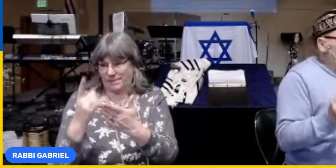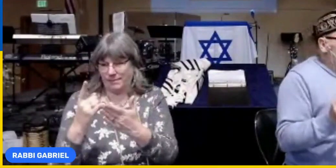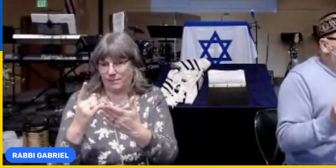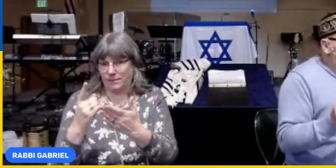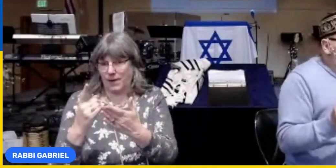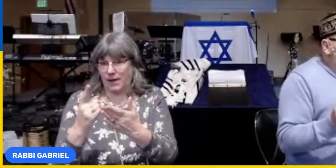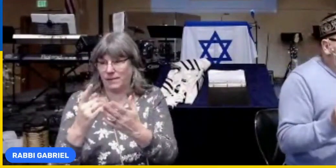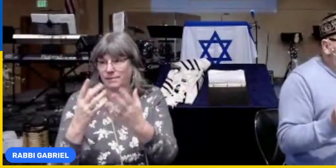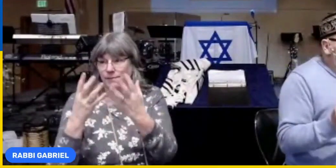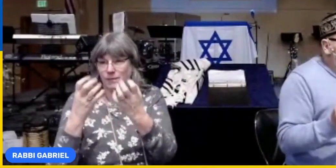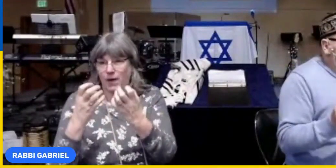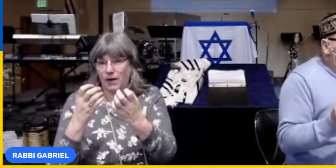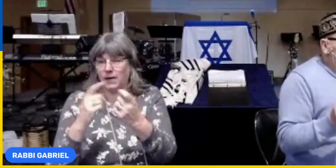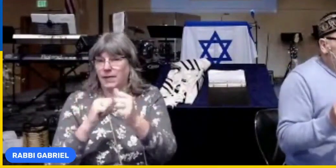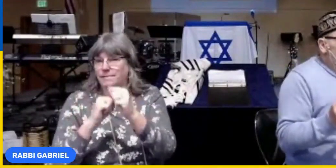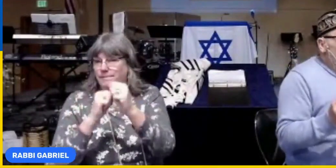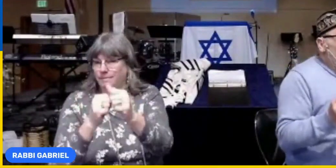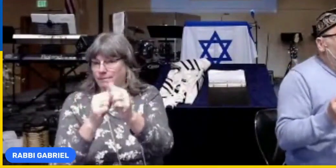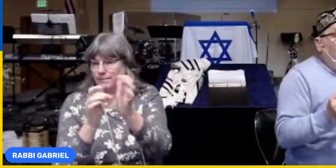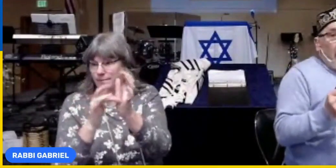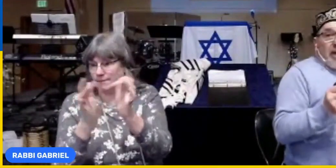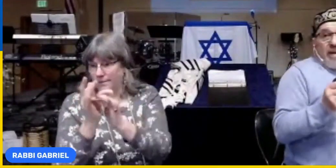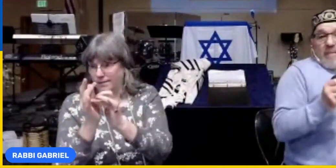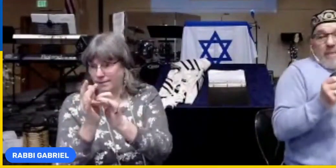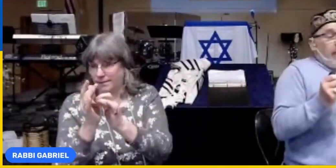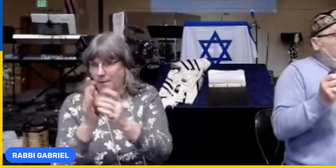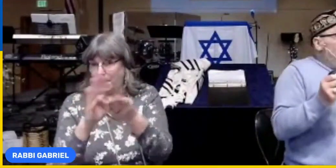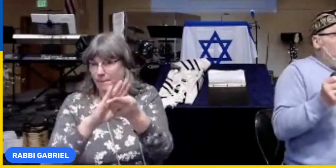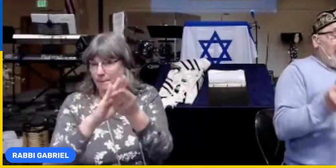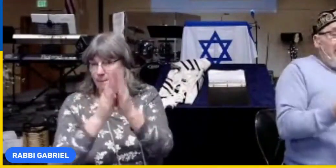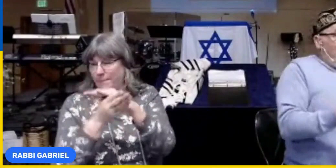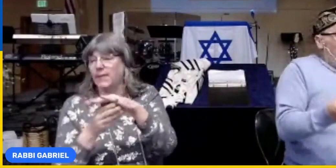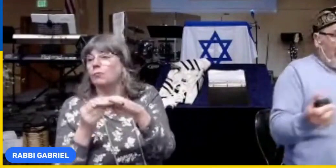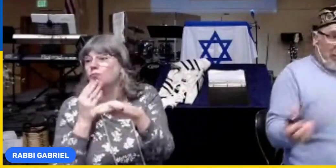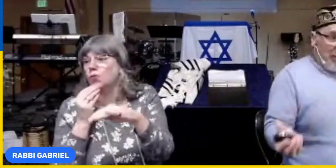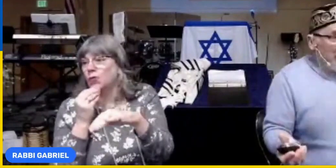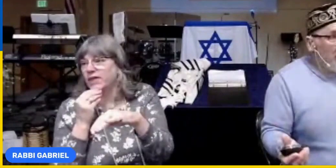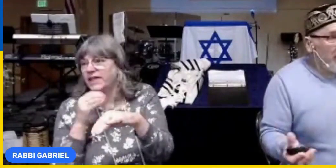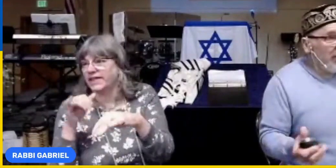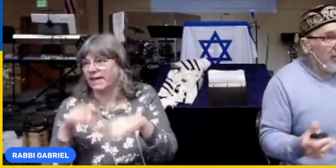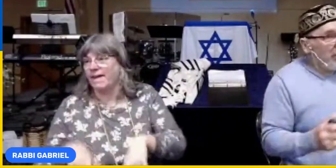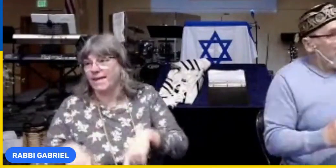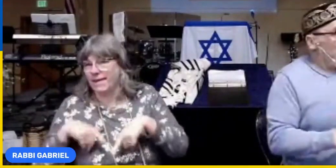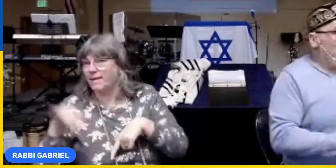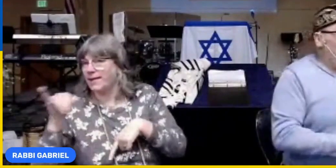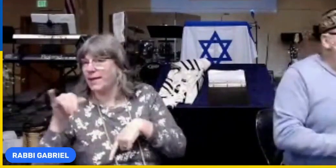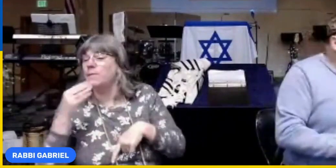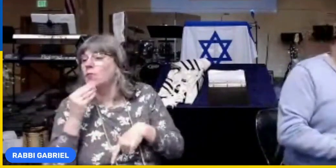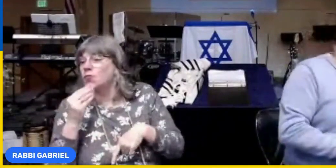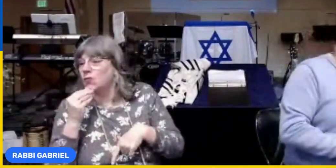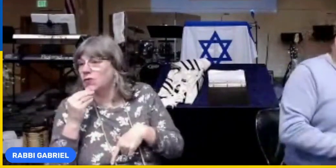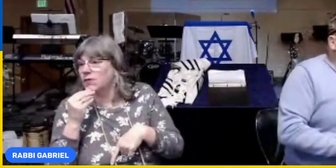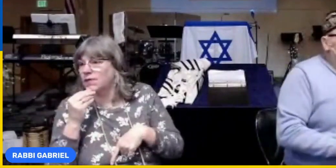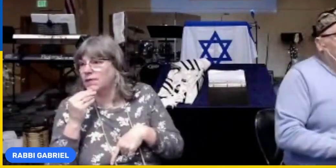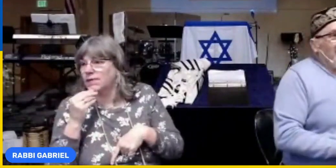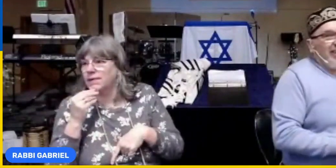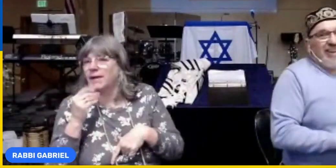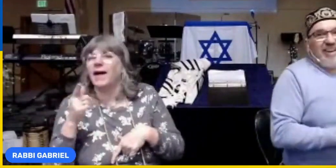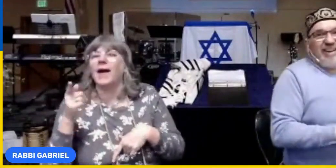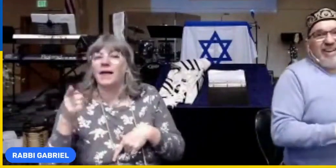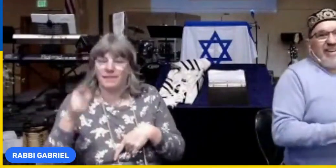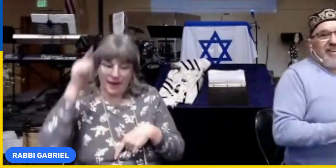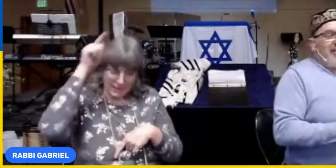associated with Judaism by living like a Jew, doing Shabbat,